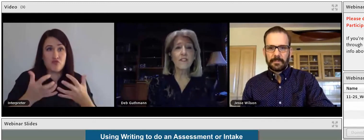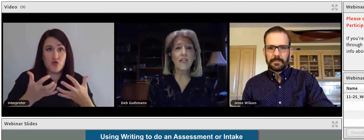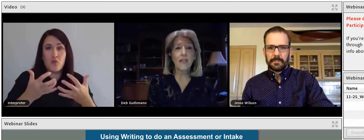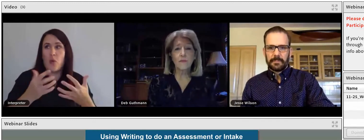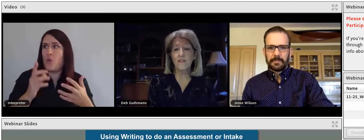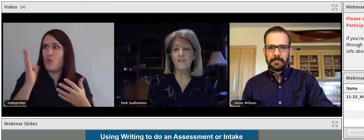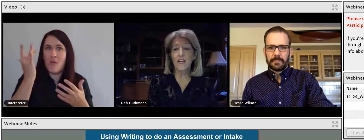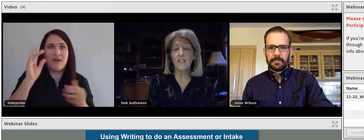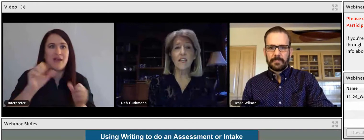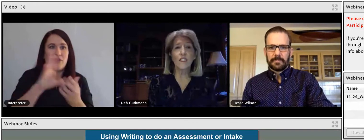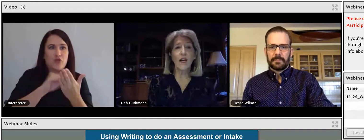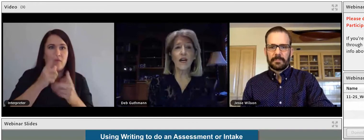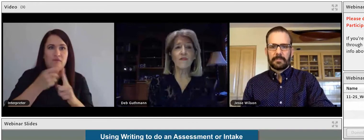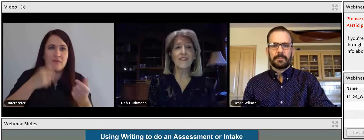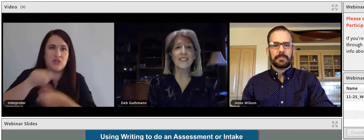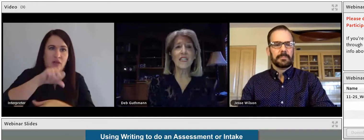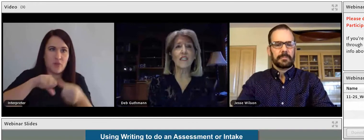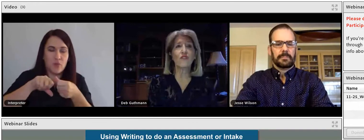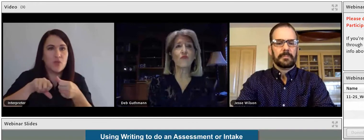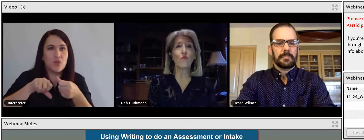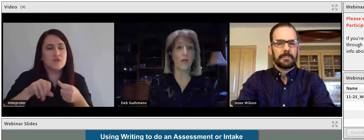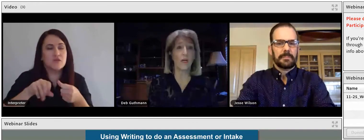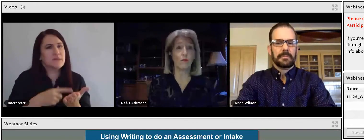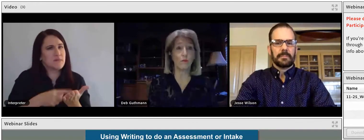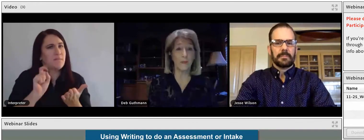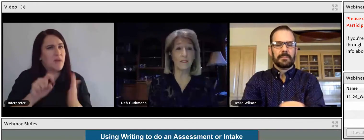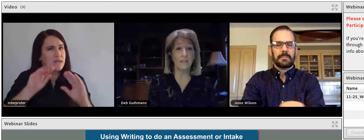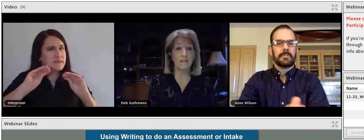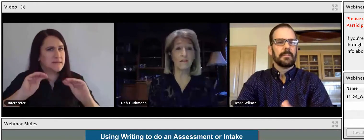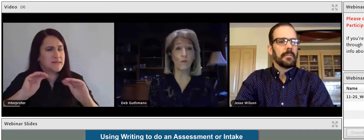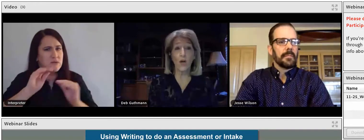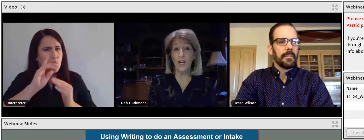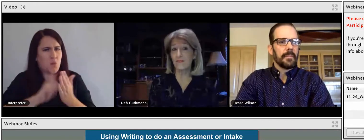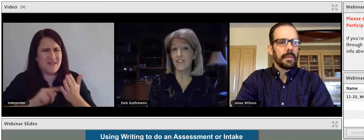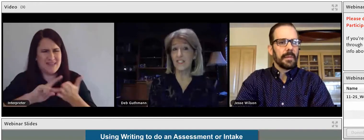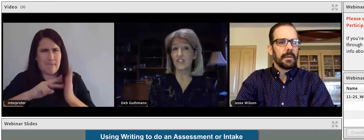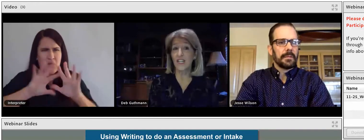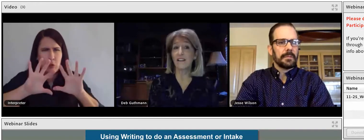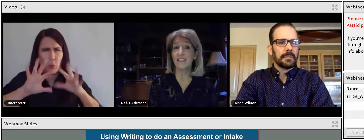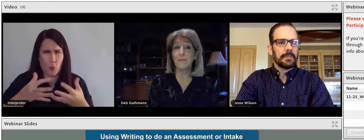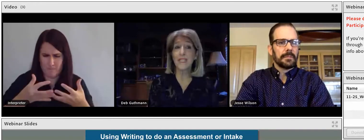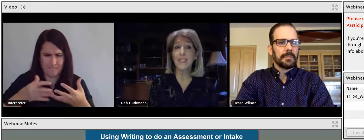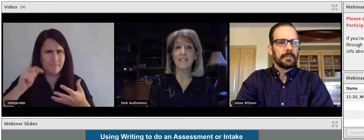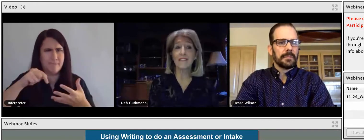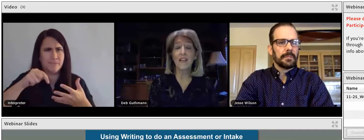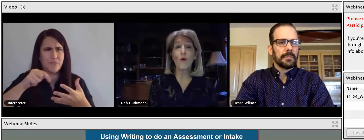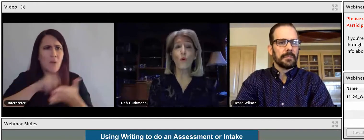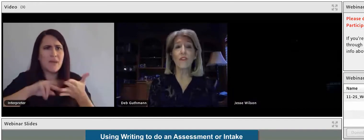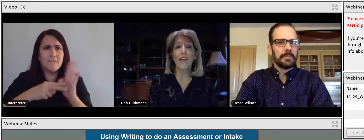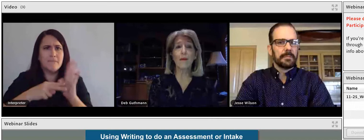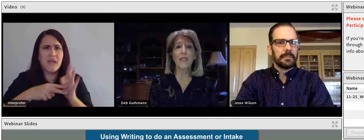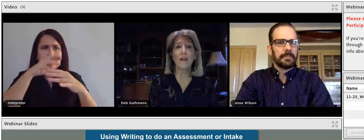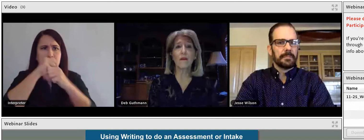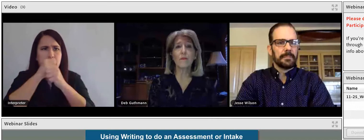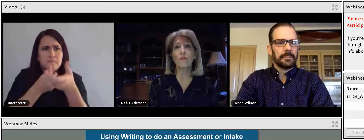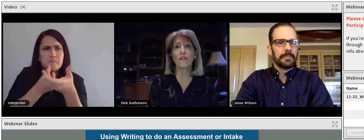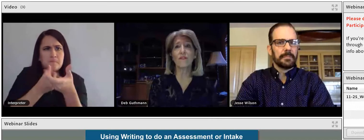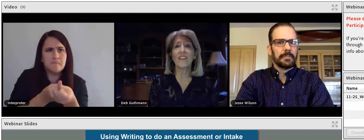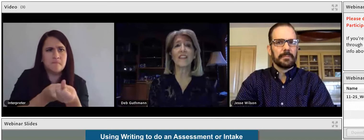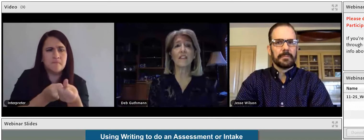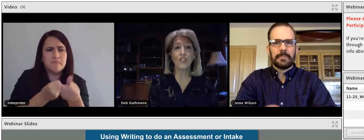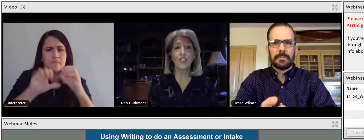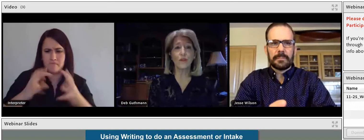So oftentimes I find that you have to teach what a group is, what confidentiality means, or that